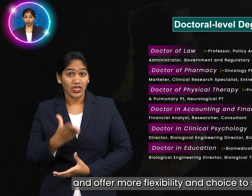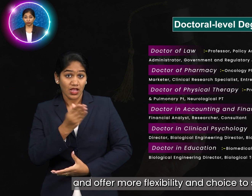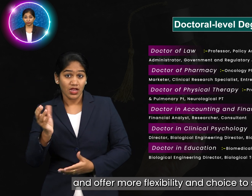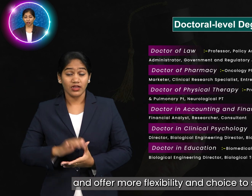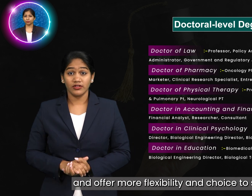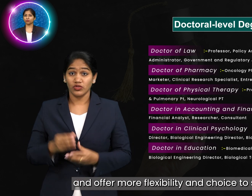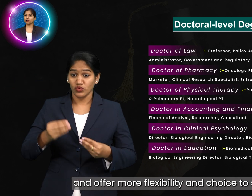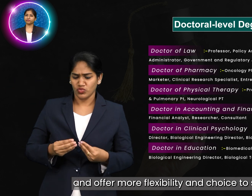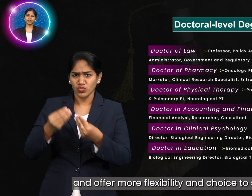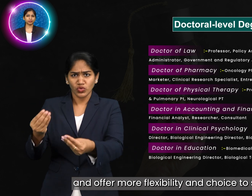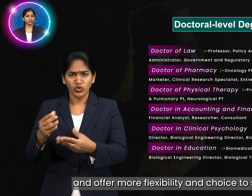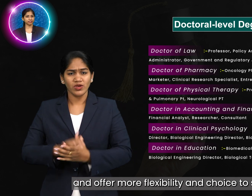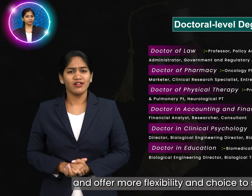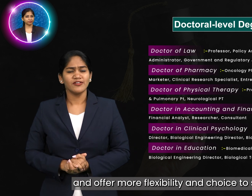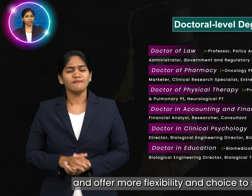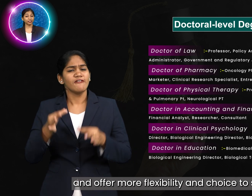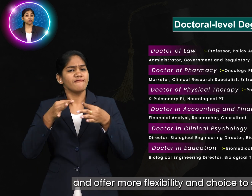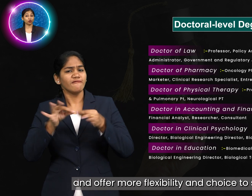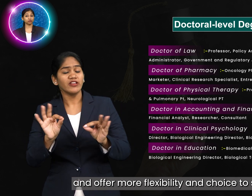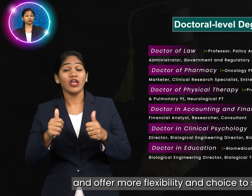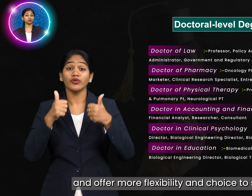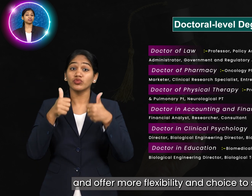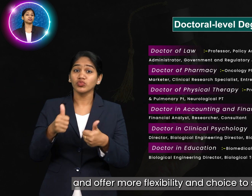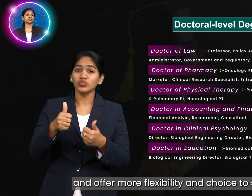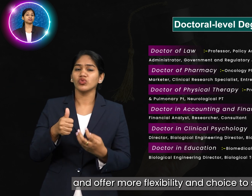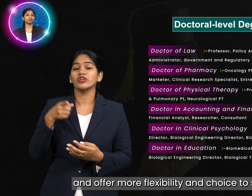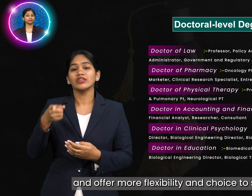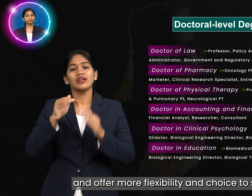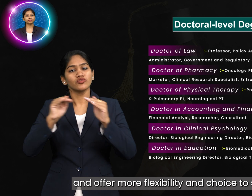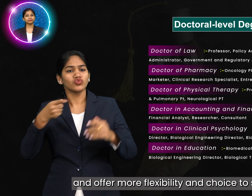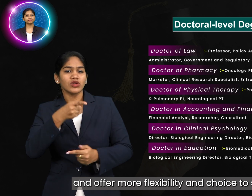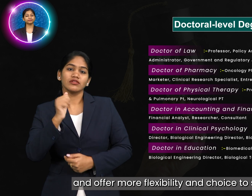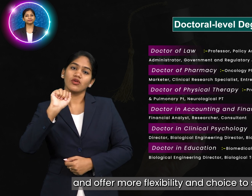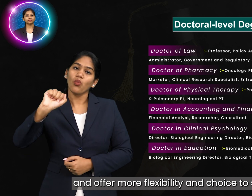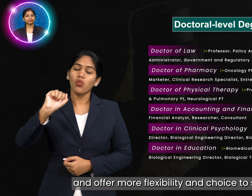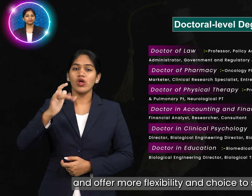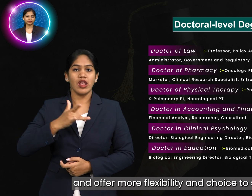and offer more flexibility and choice to students.